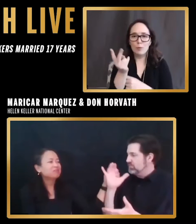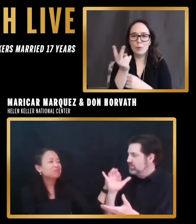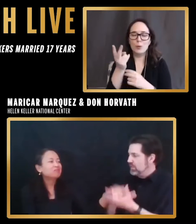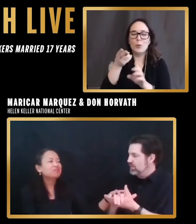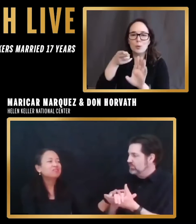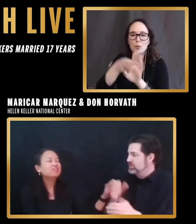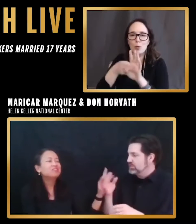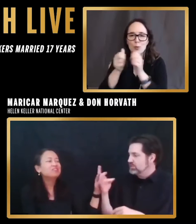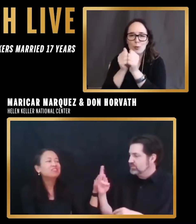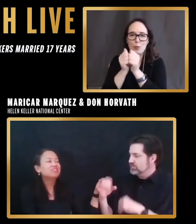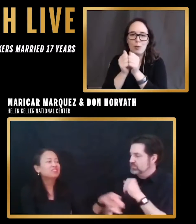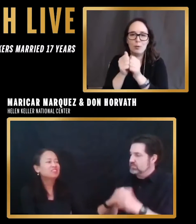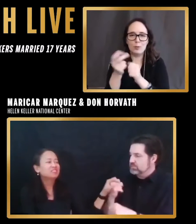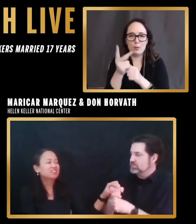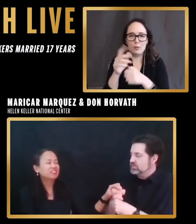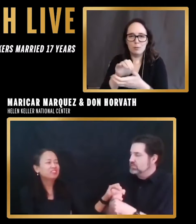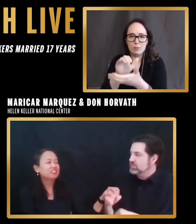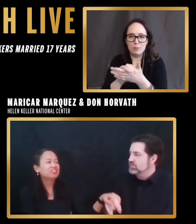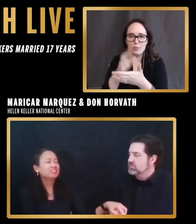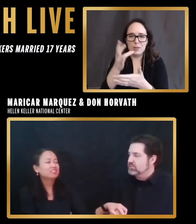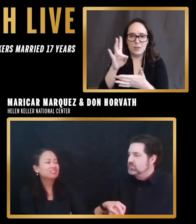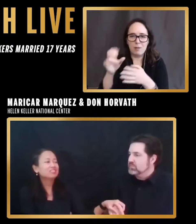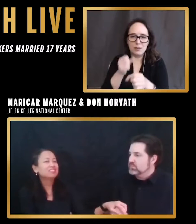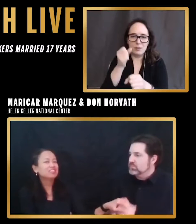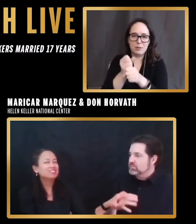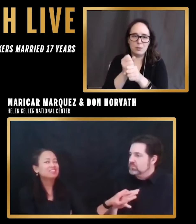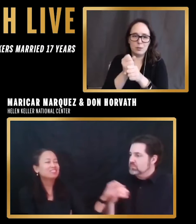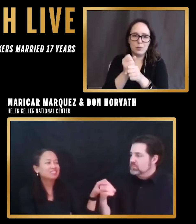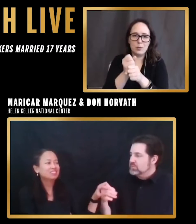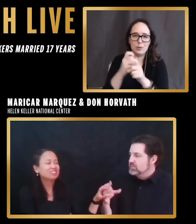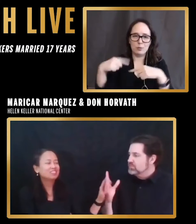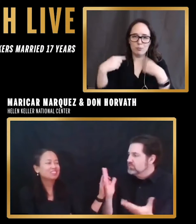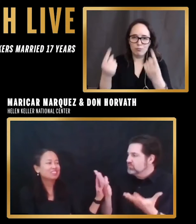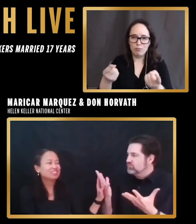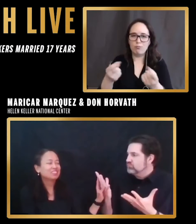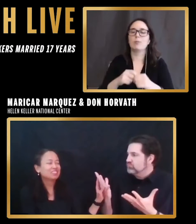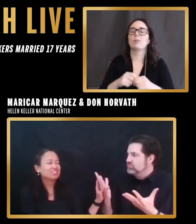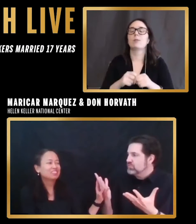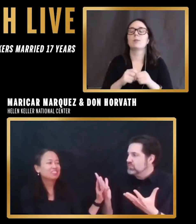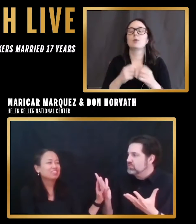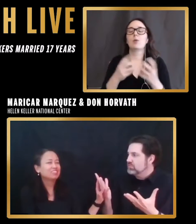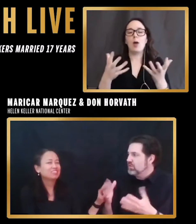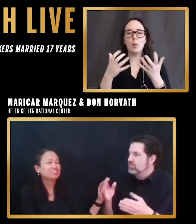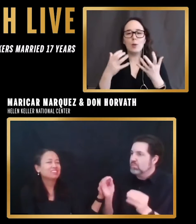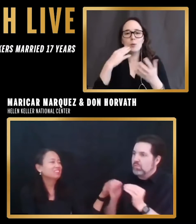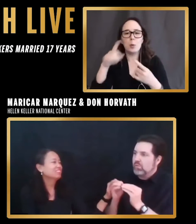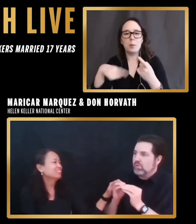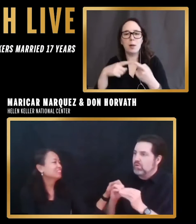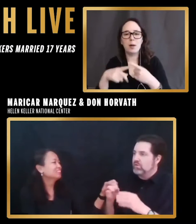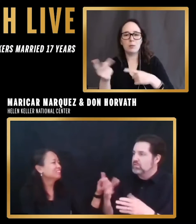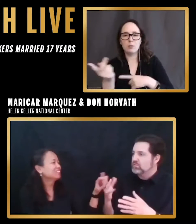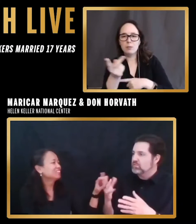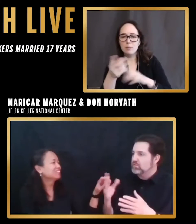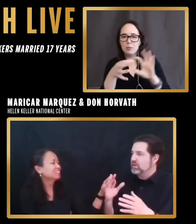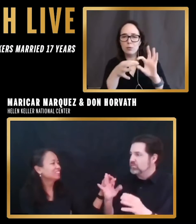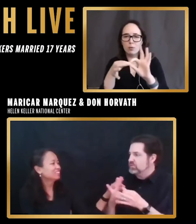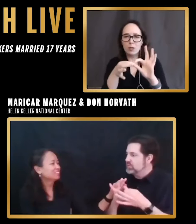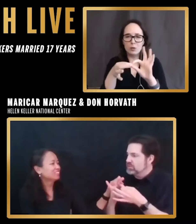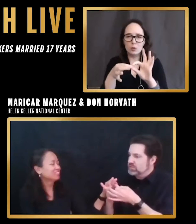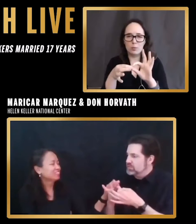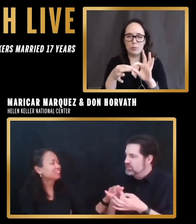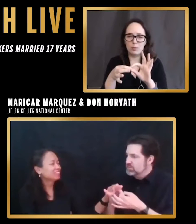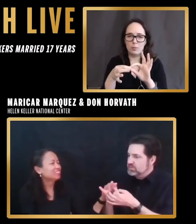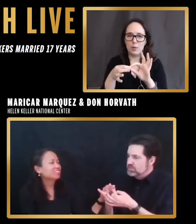for 17 years. And I'd love to just get a little bit more of a sense of your relationship. Maybe we could start with,